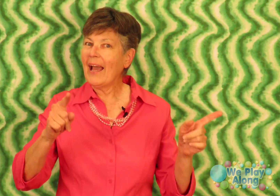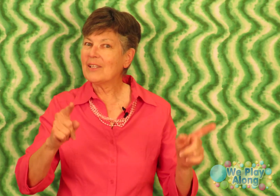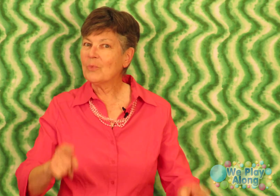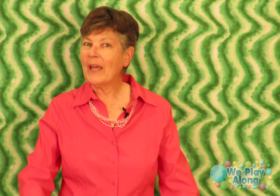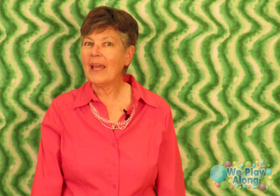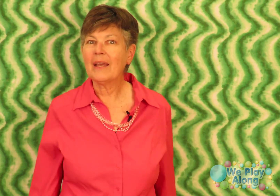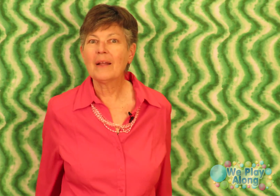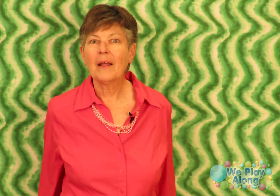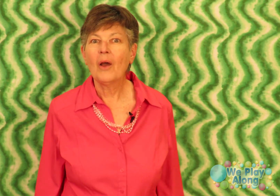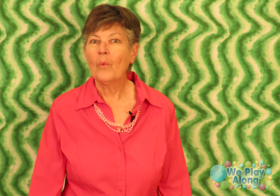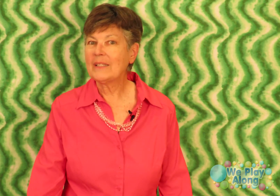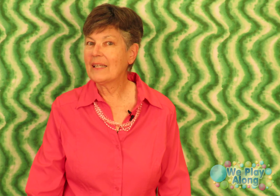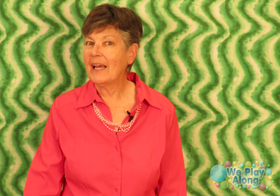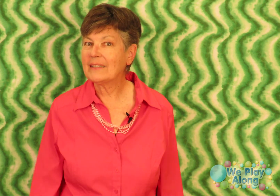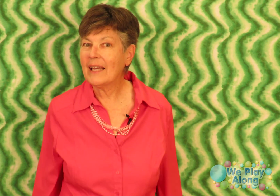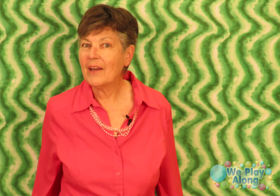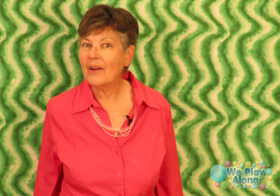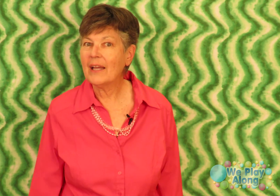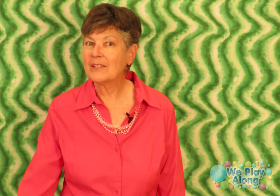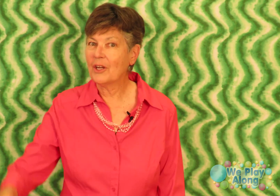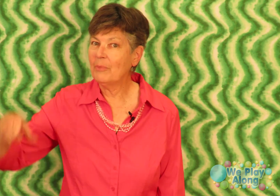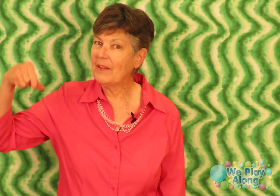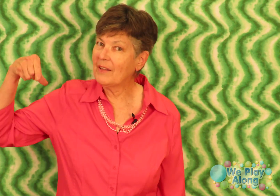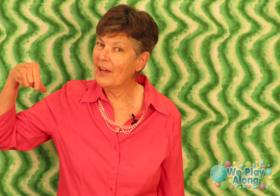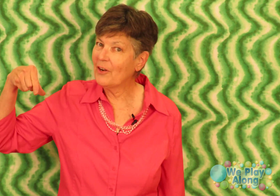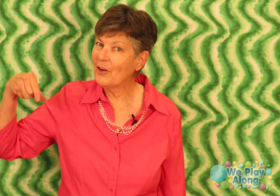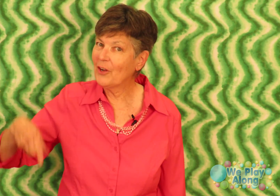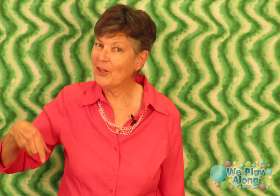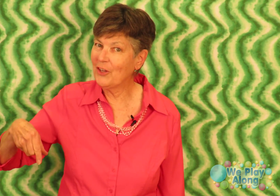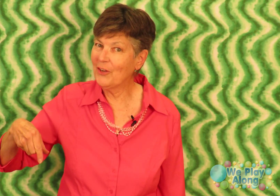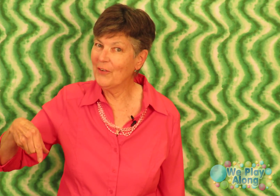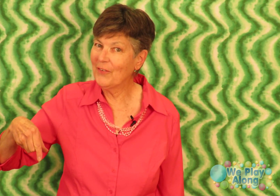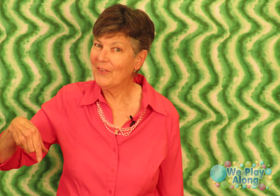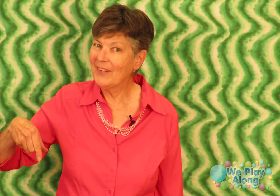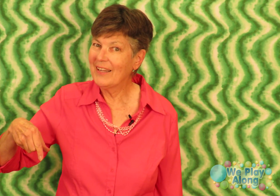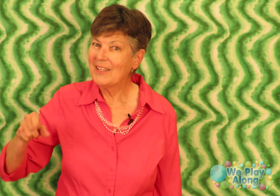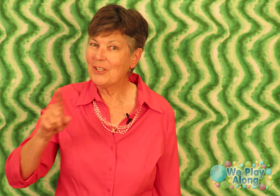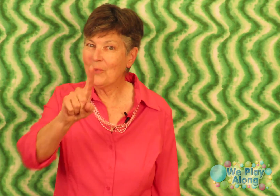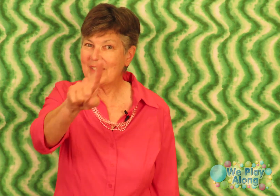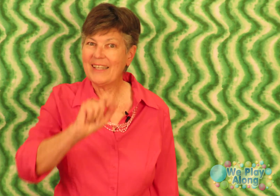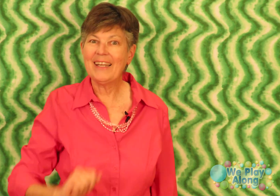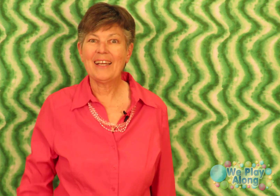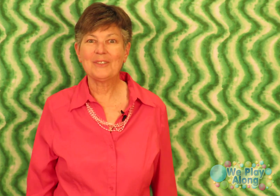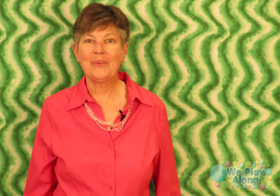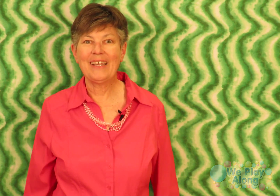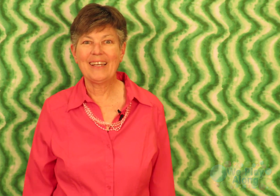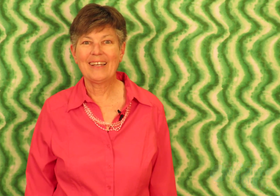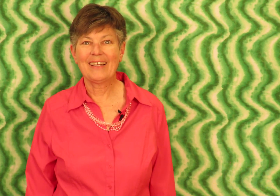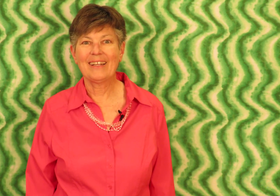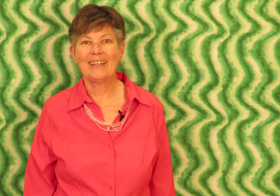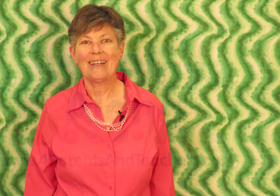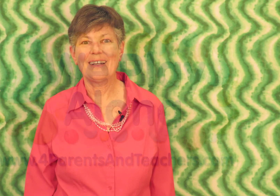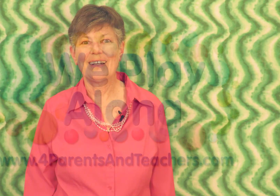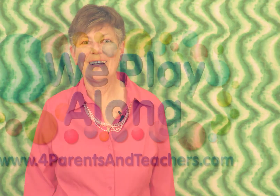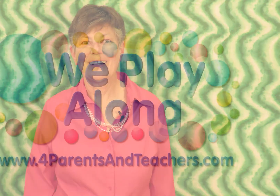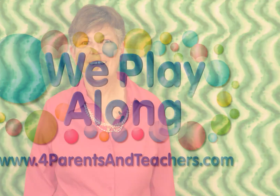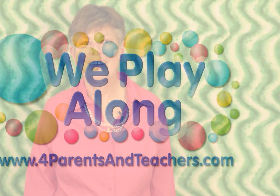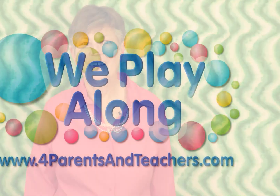next week, what's the next letter? Is going to be the letter Q. So we'll see you next week. Play, play, play